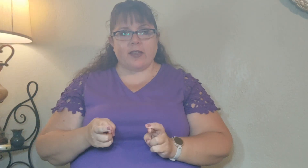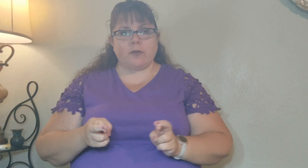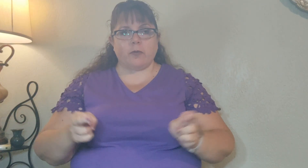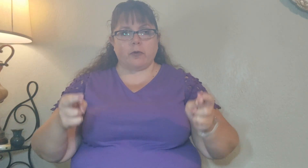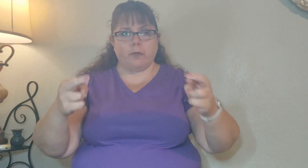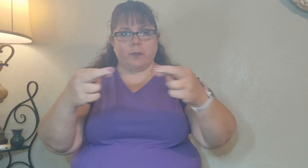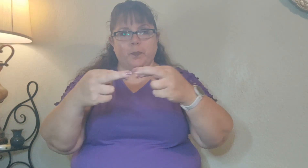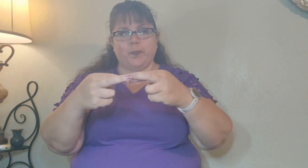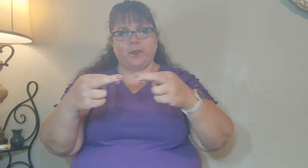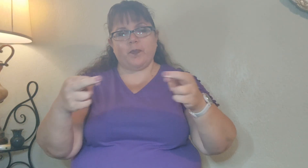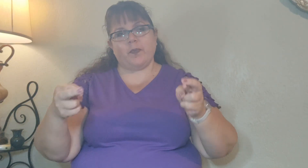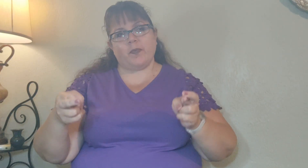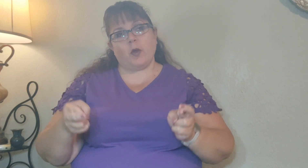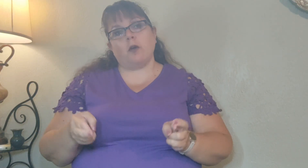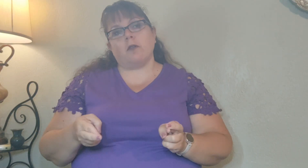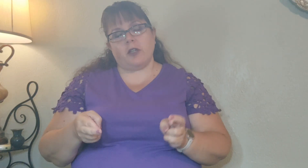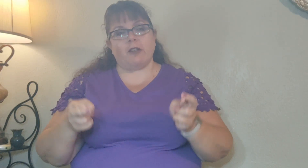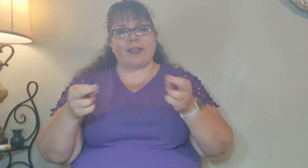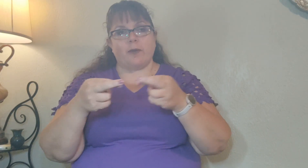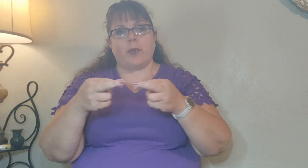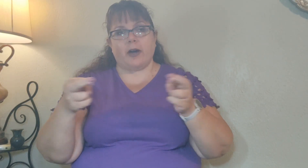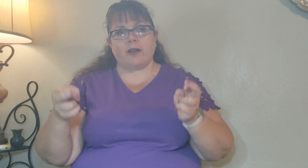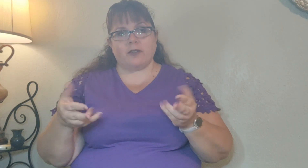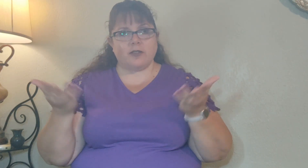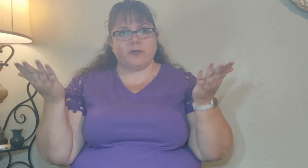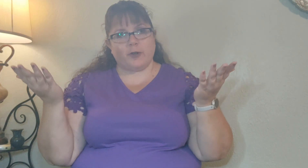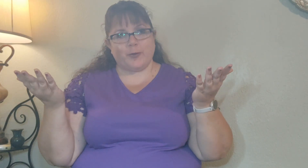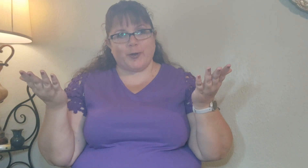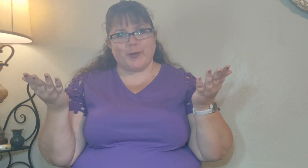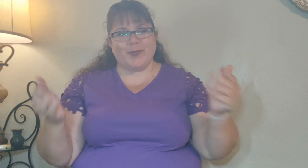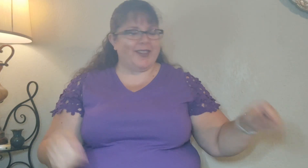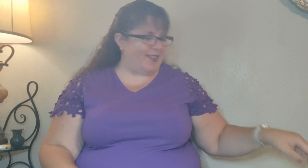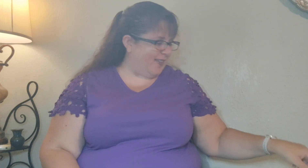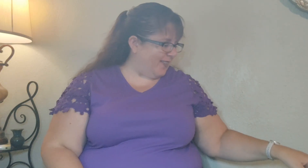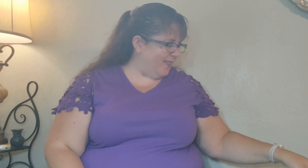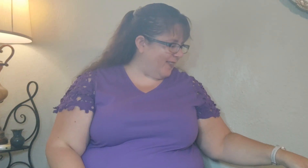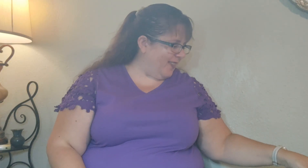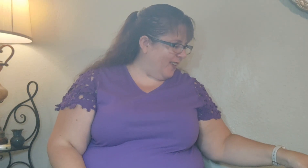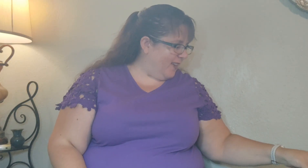then room, or like a box for a room.